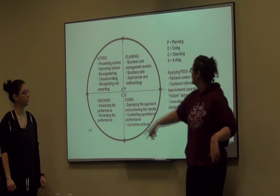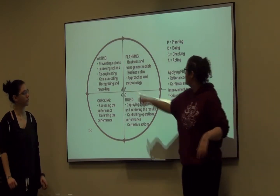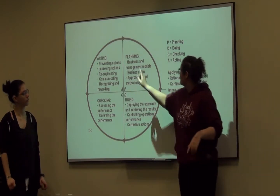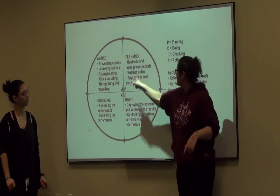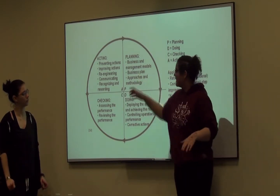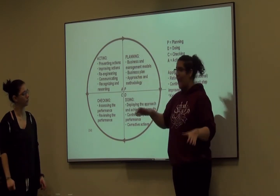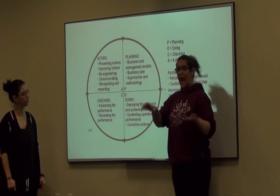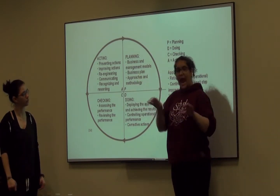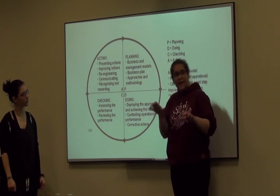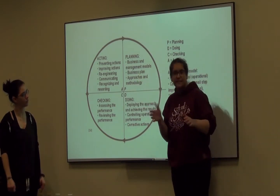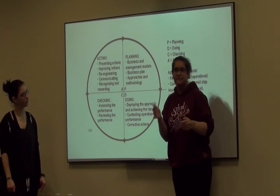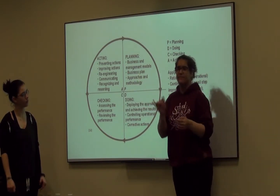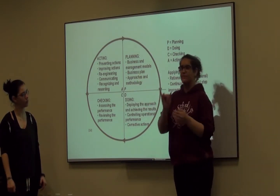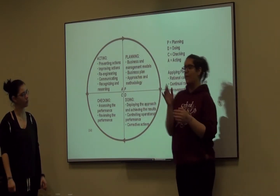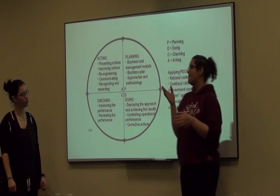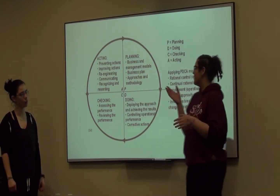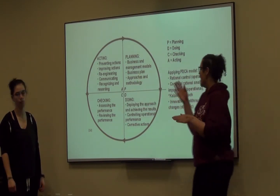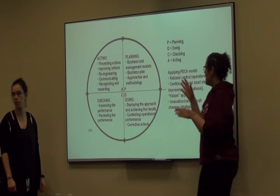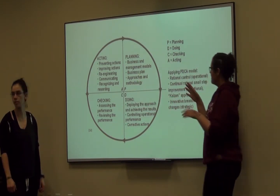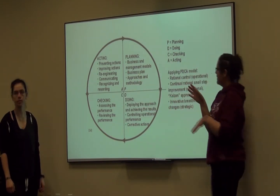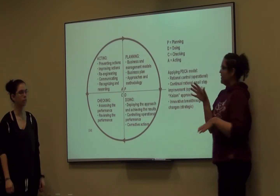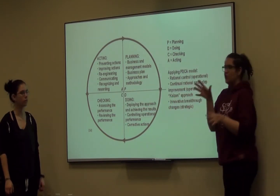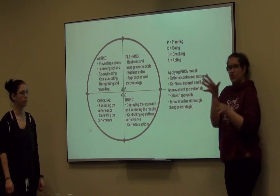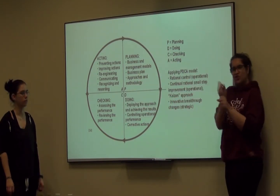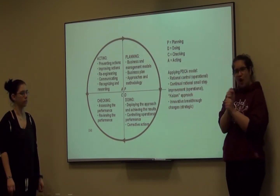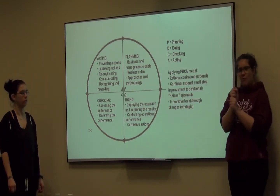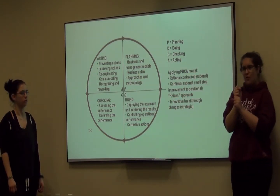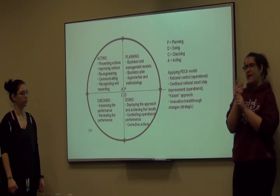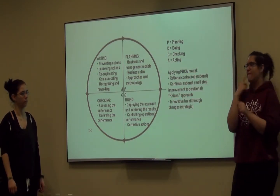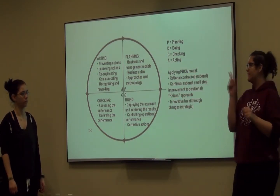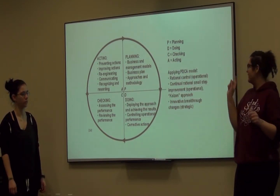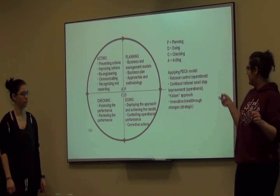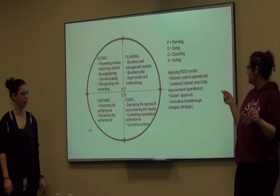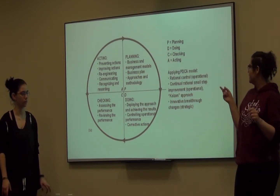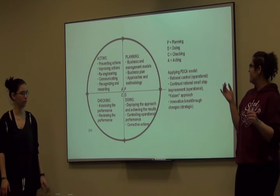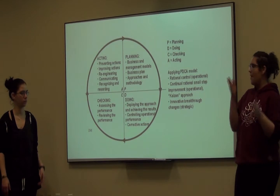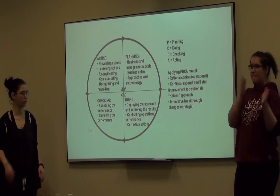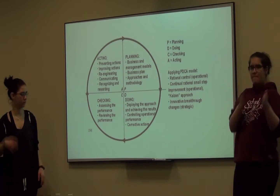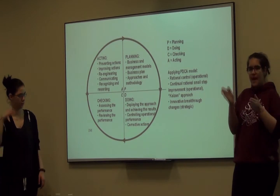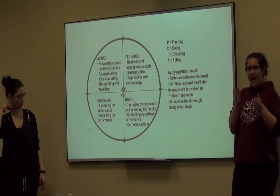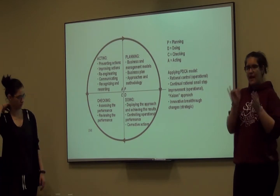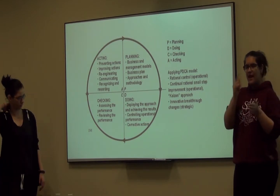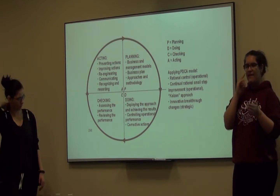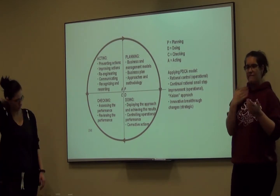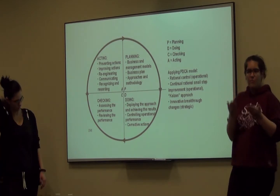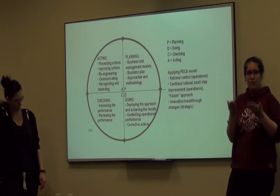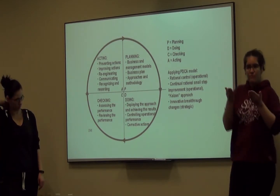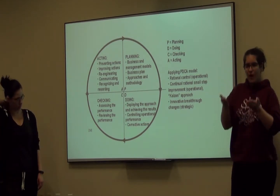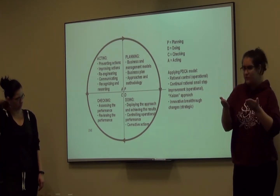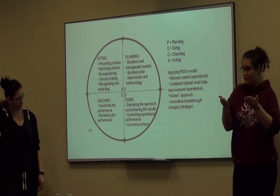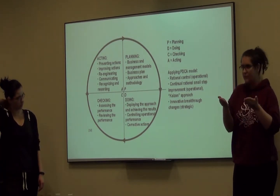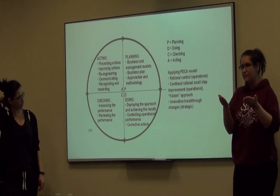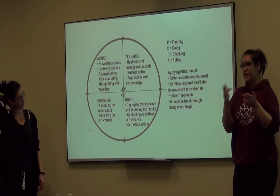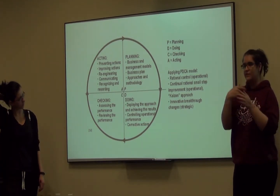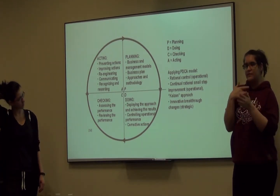would check what was going on, and then they would actually act upon it. So to summarize this, was they would